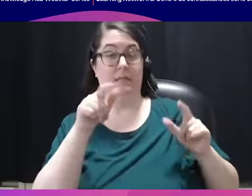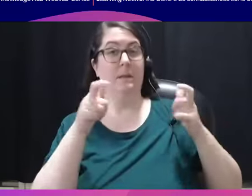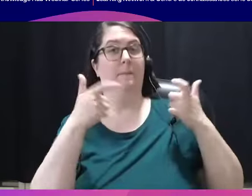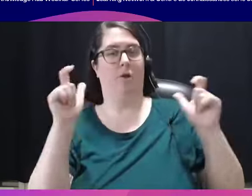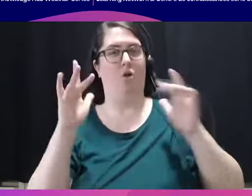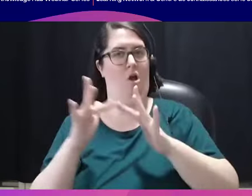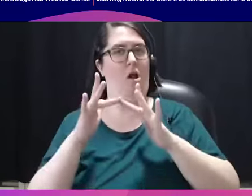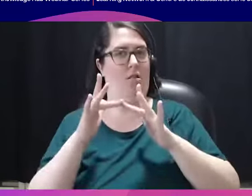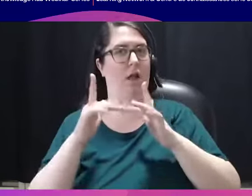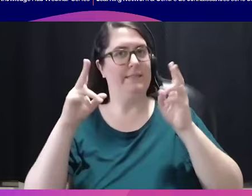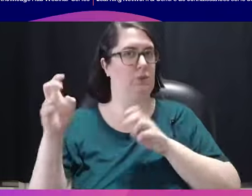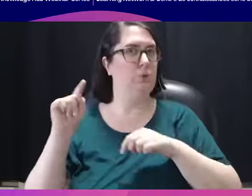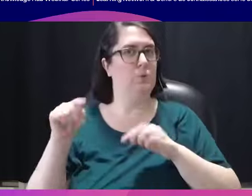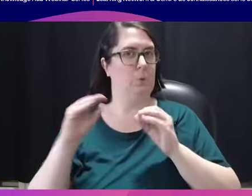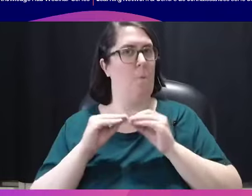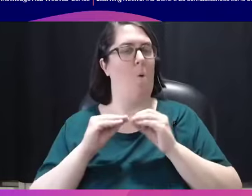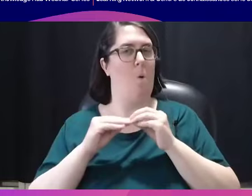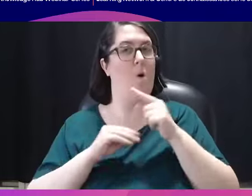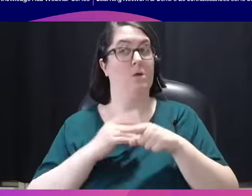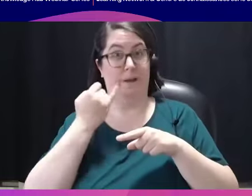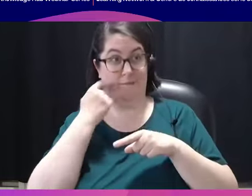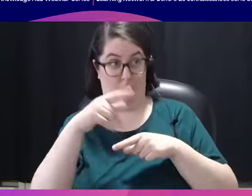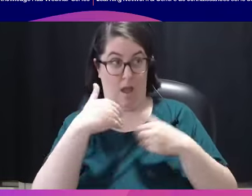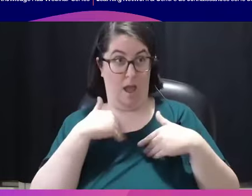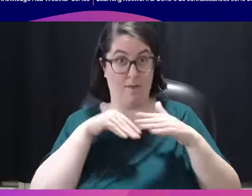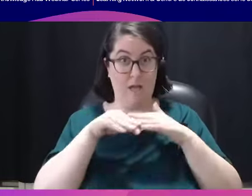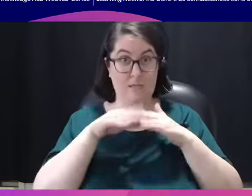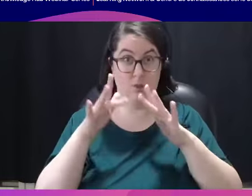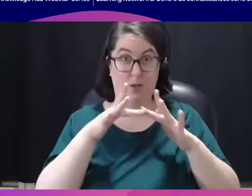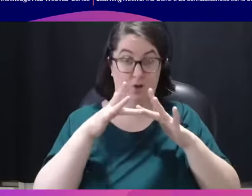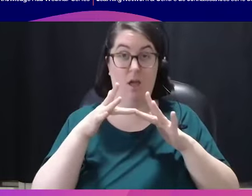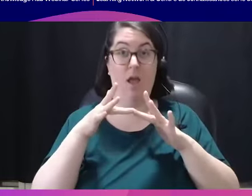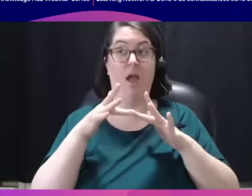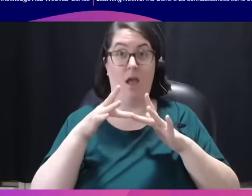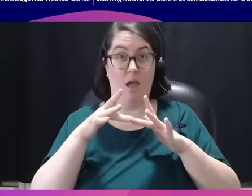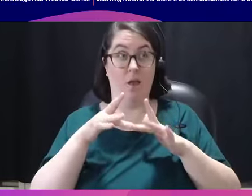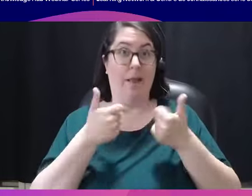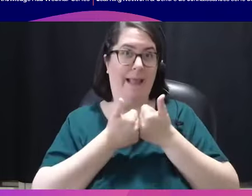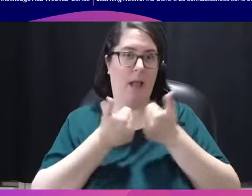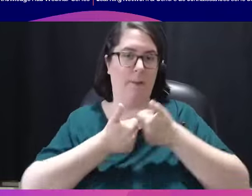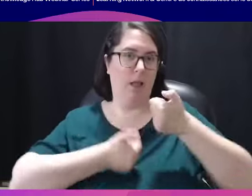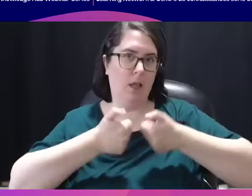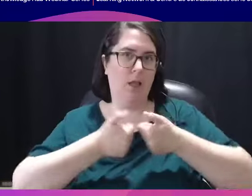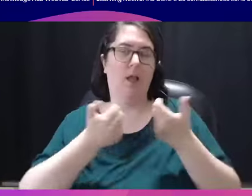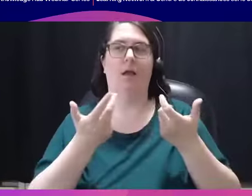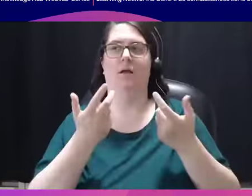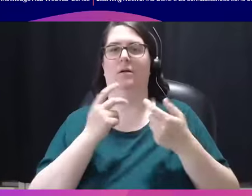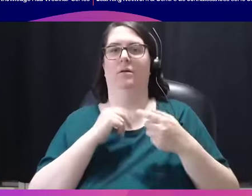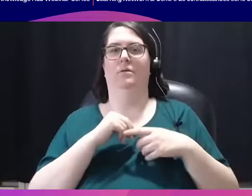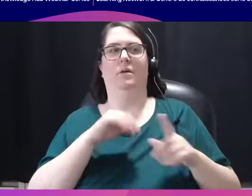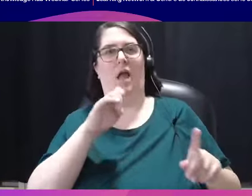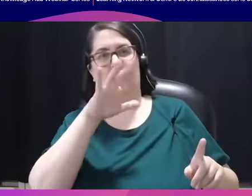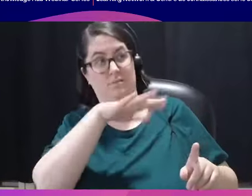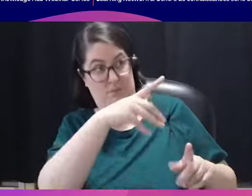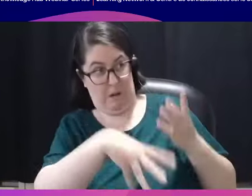online thing. So folks that do have access to online, folks that game as well. What would you say,